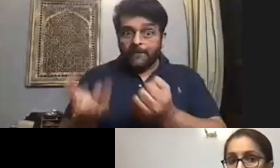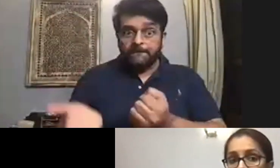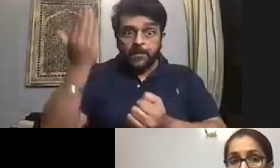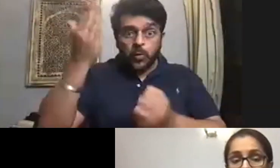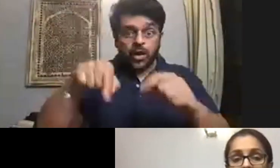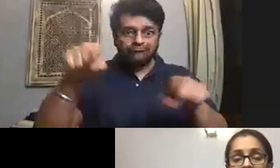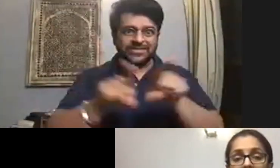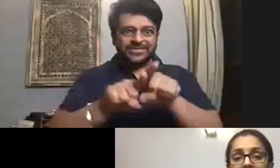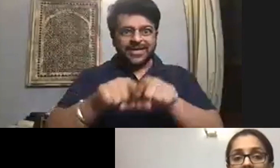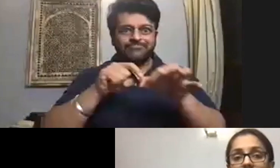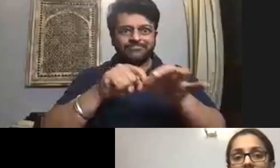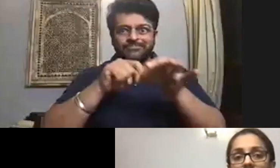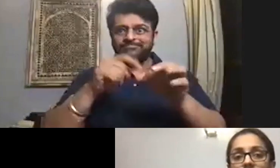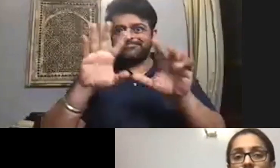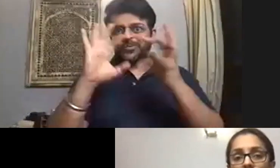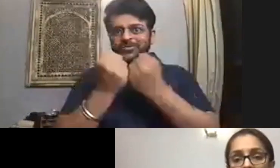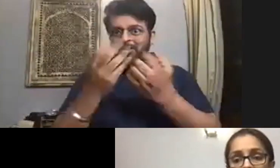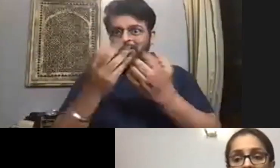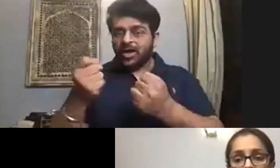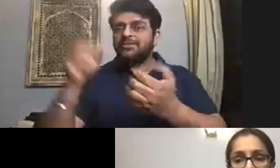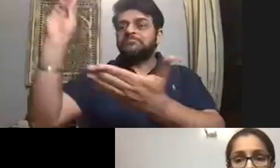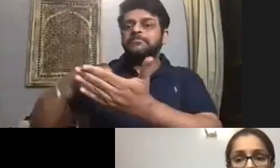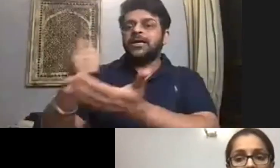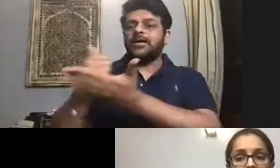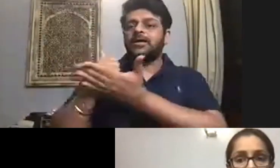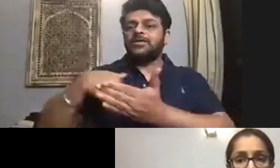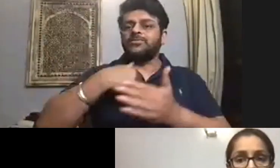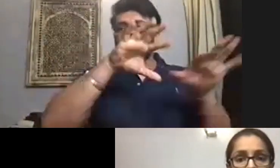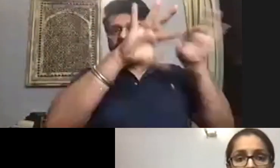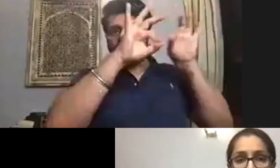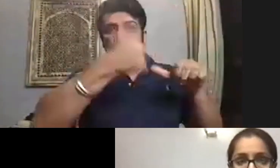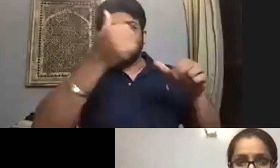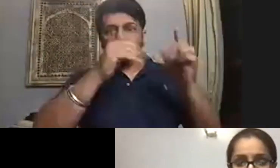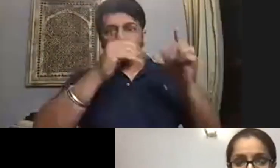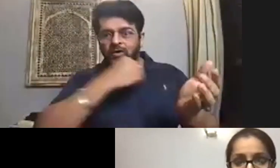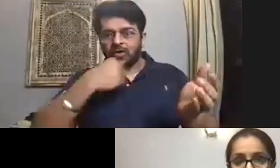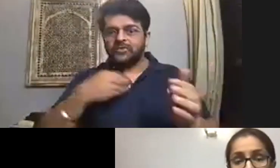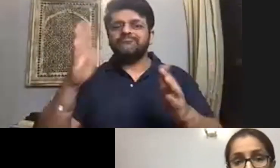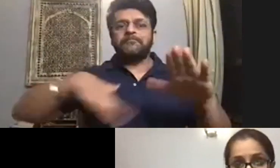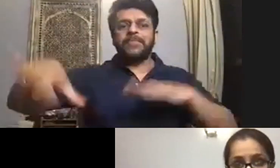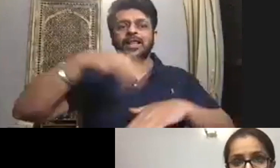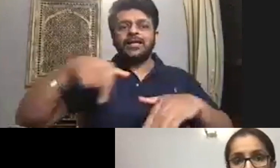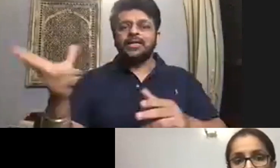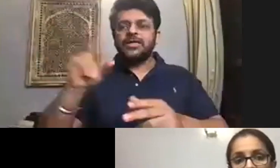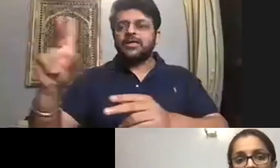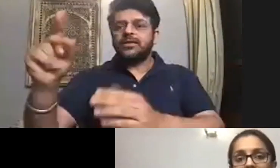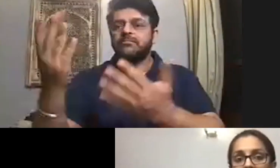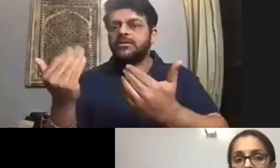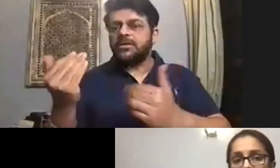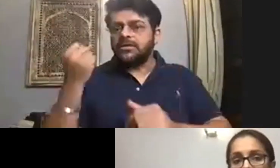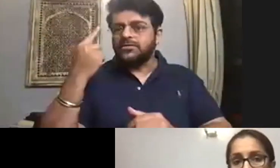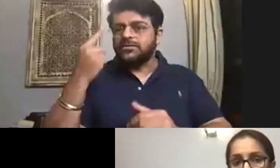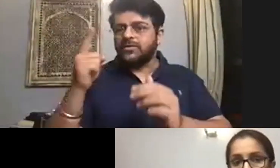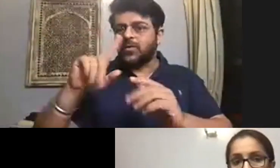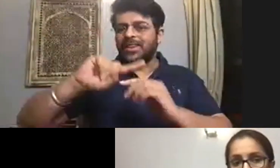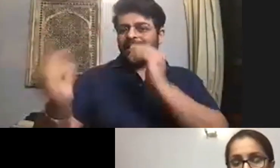that would help us in understanding if you want that, similar kind of workshops to happen. And we'll find more doctors and we'll plan